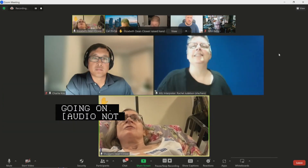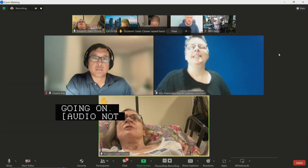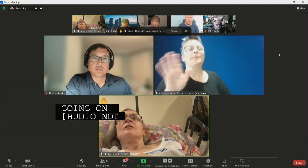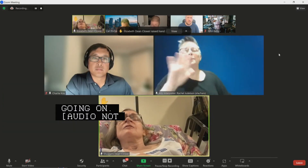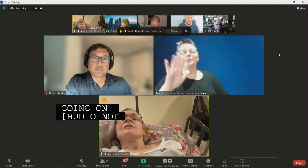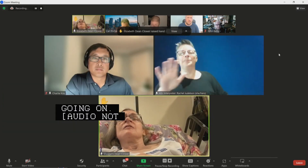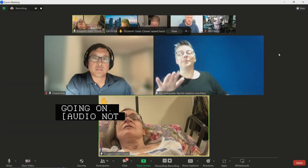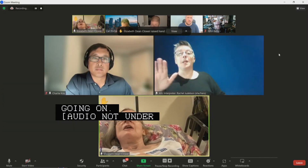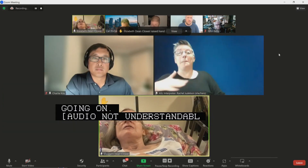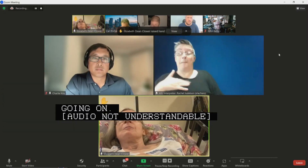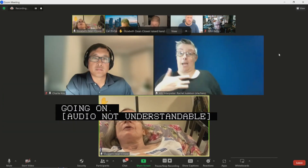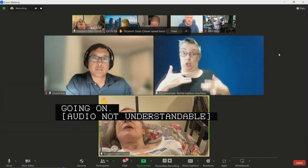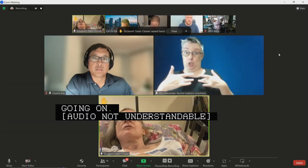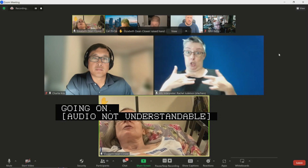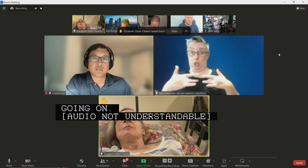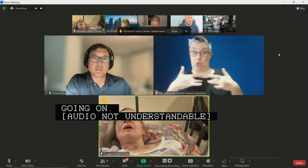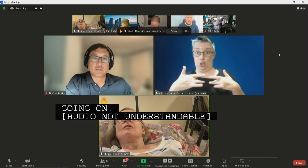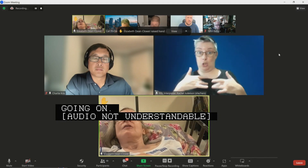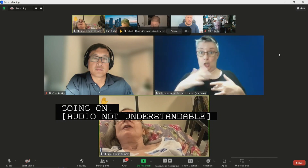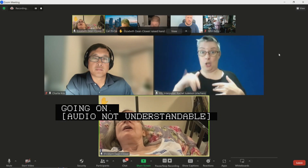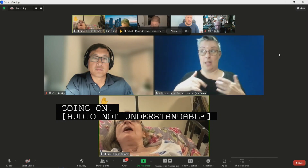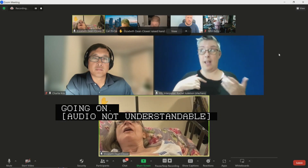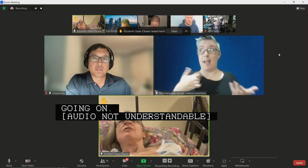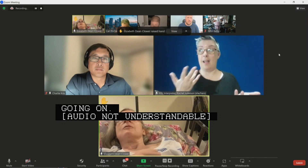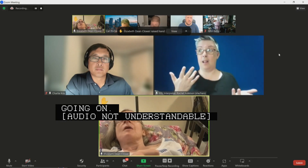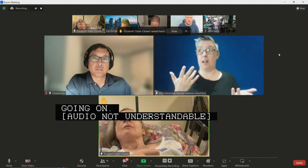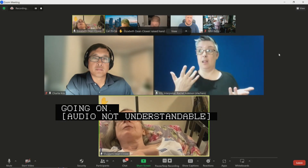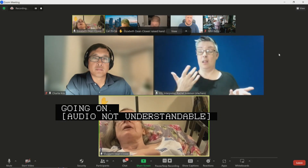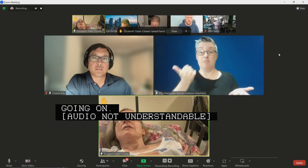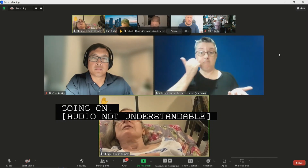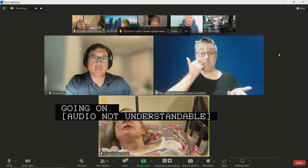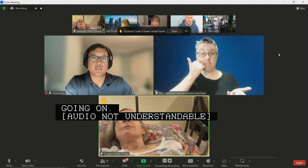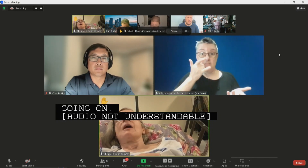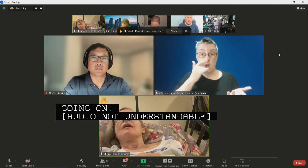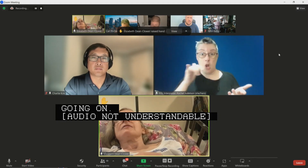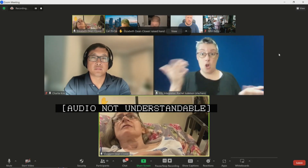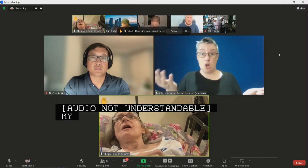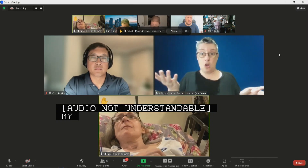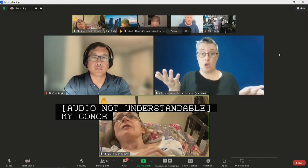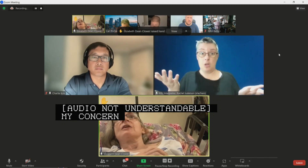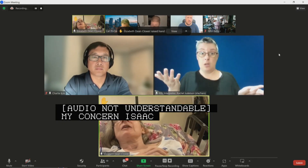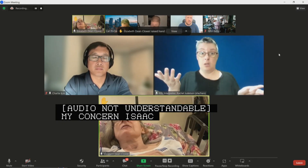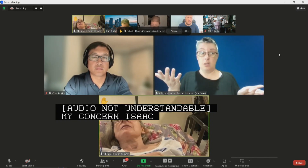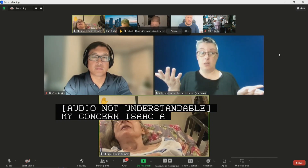My concern is that this, as a practical matter, this probably is going to pass.